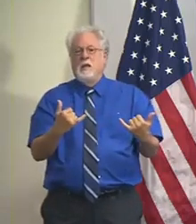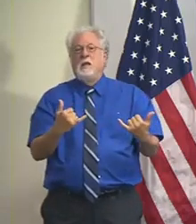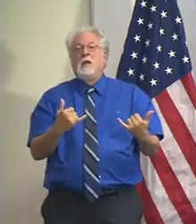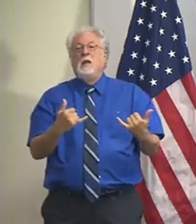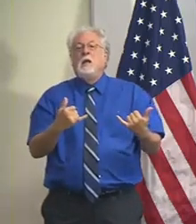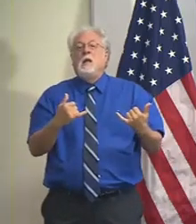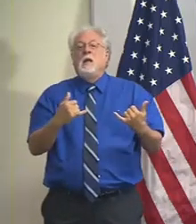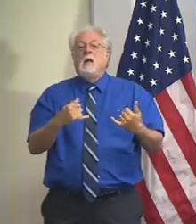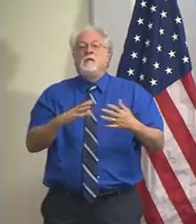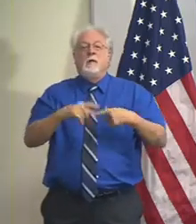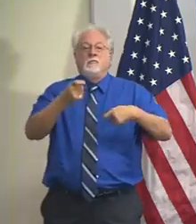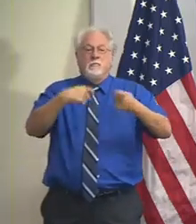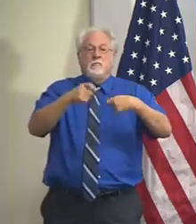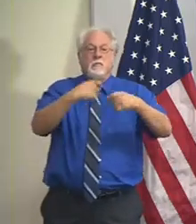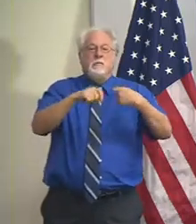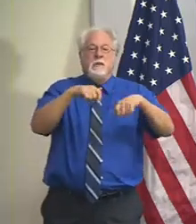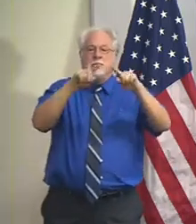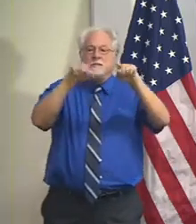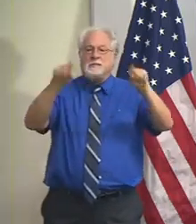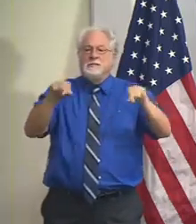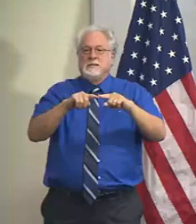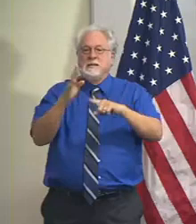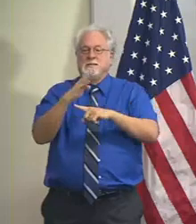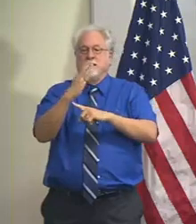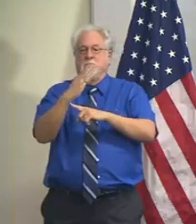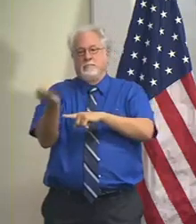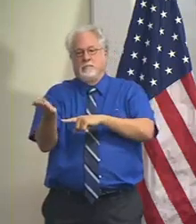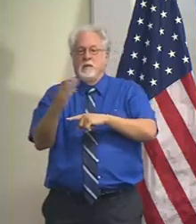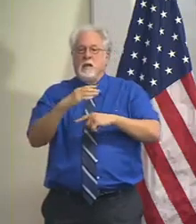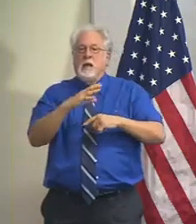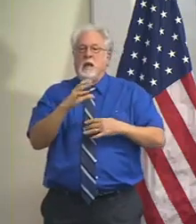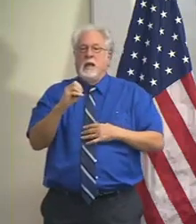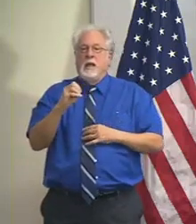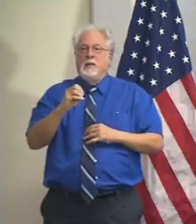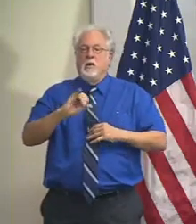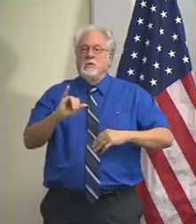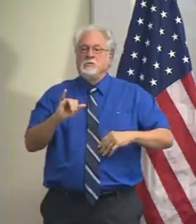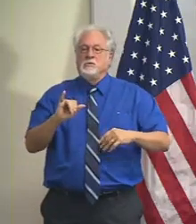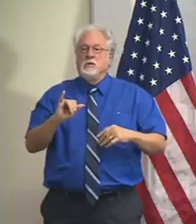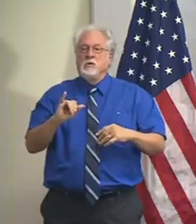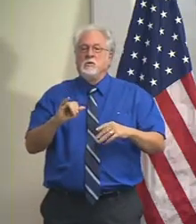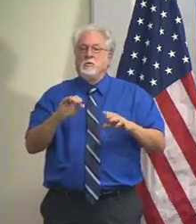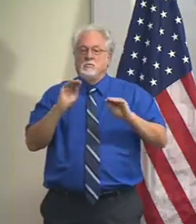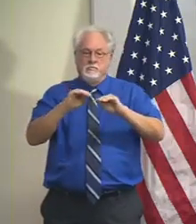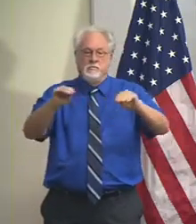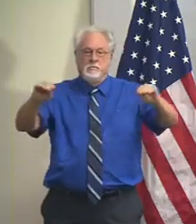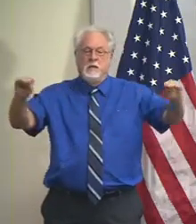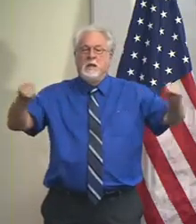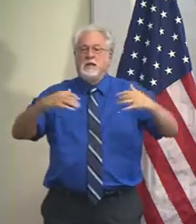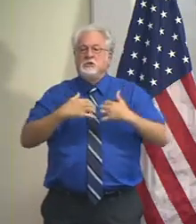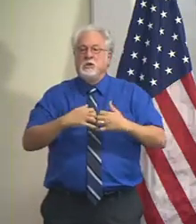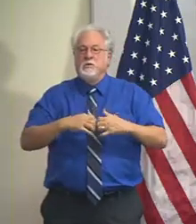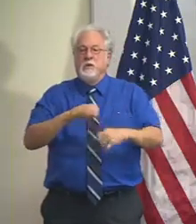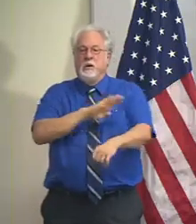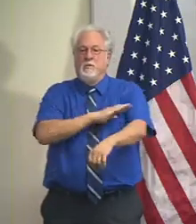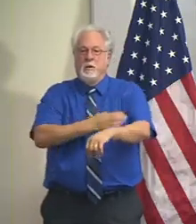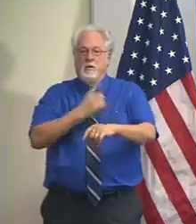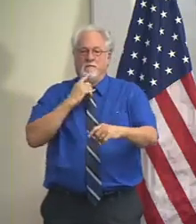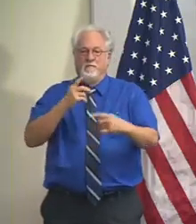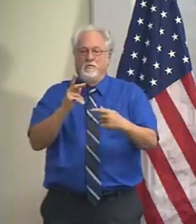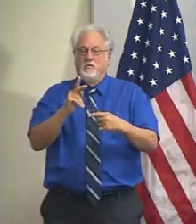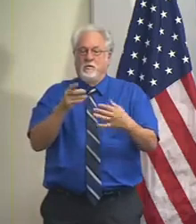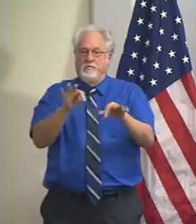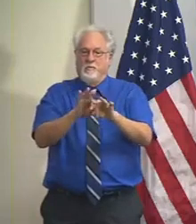out replacing signs that blew down and also installing generator power at several key